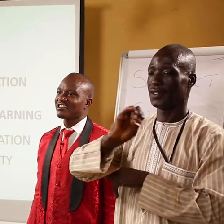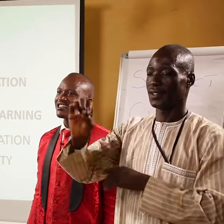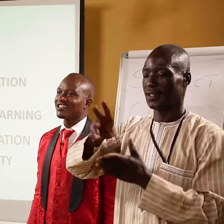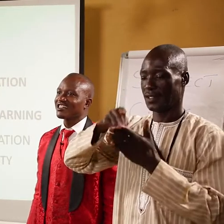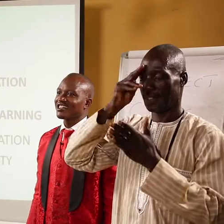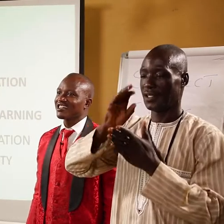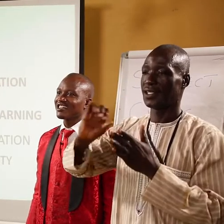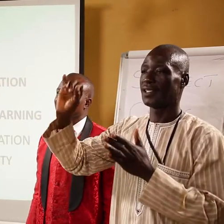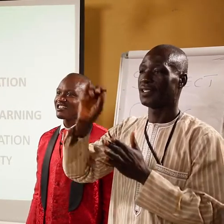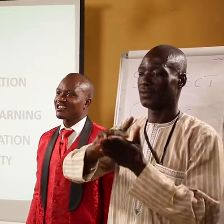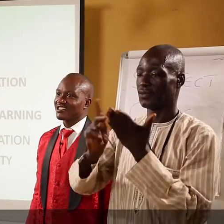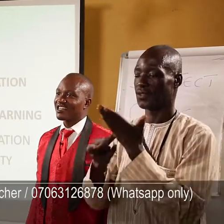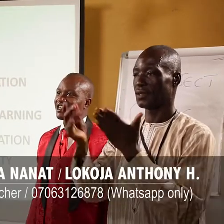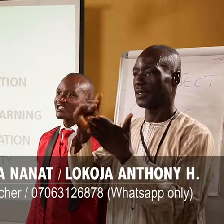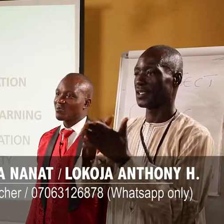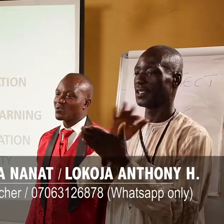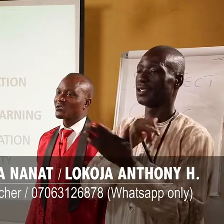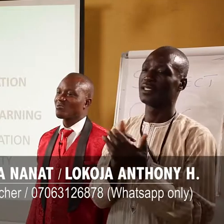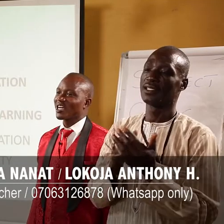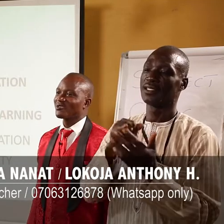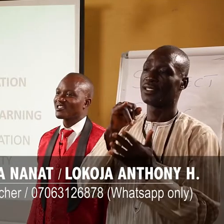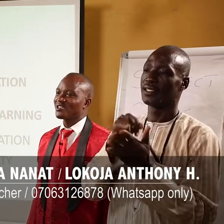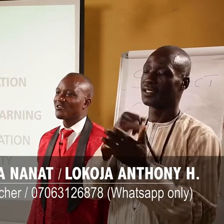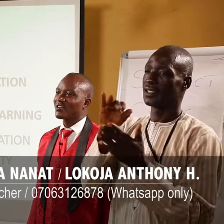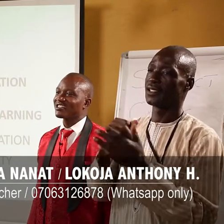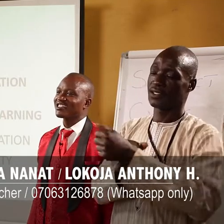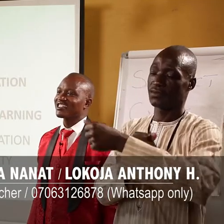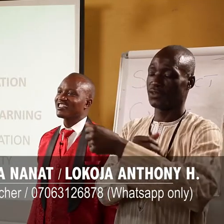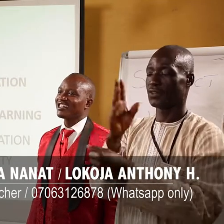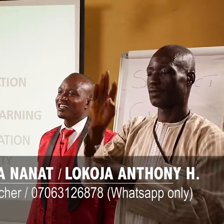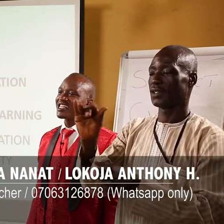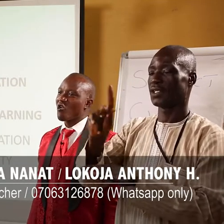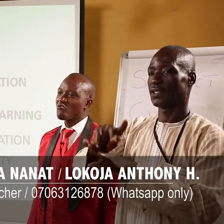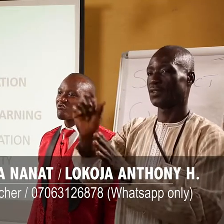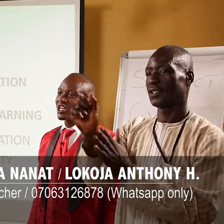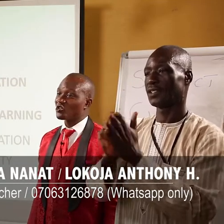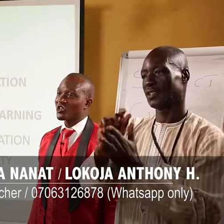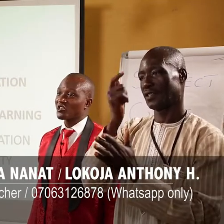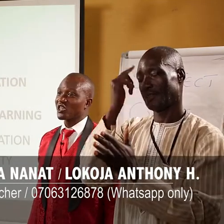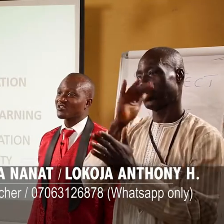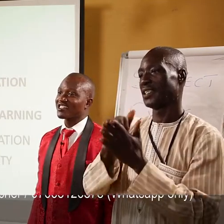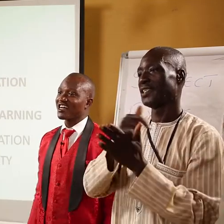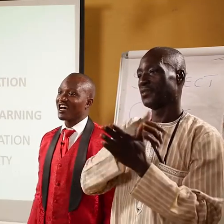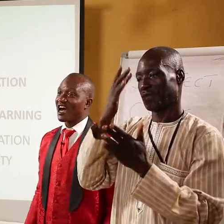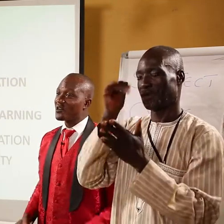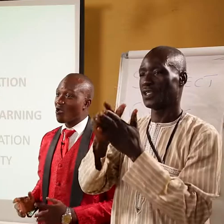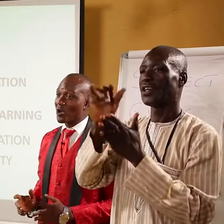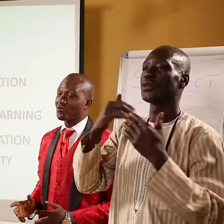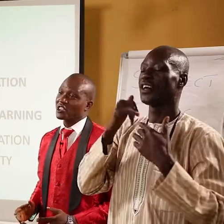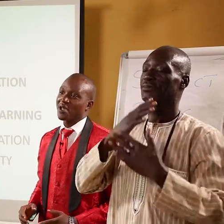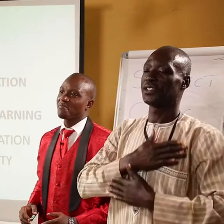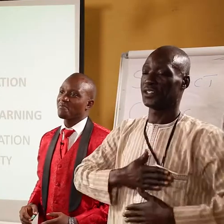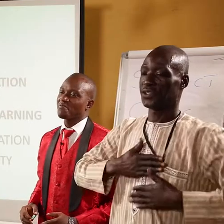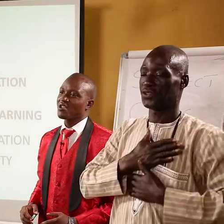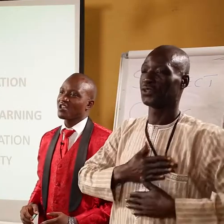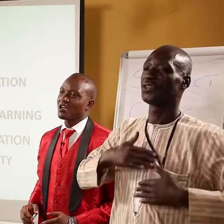telecast. This telecast is being sponsored by Kaduna State Government, and I hope you've been enjoying yourselves and having a